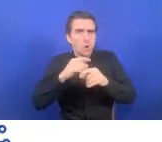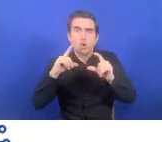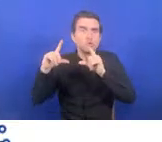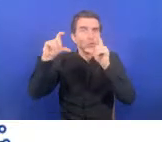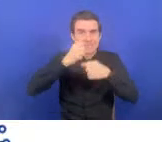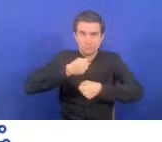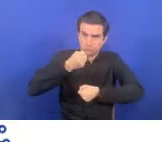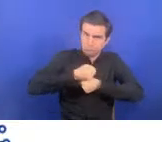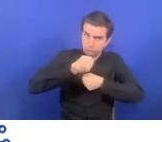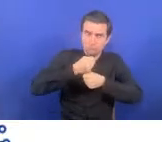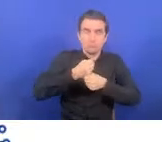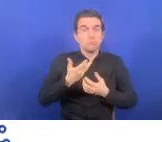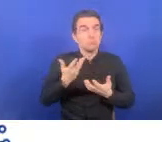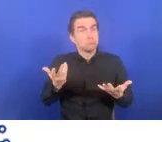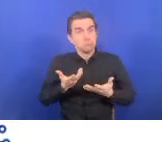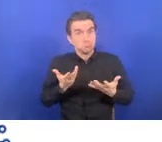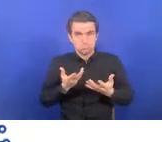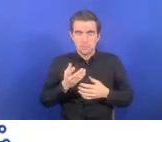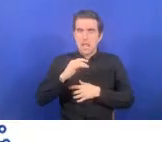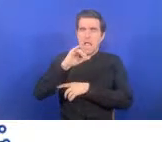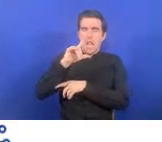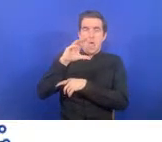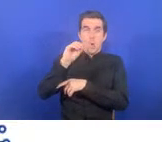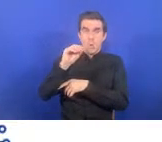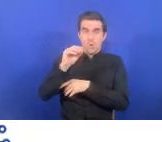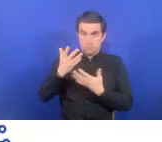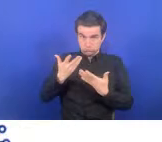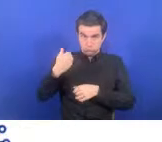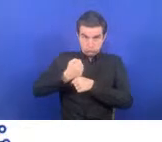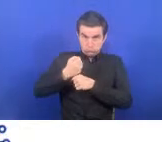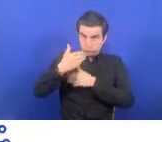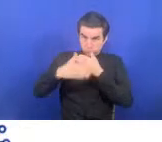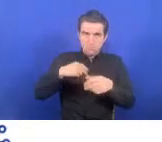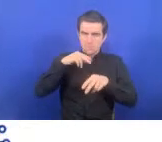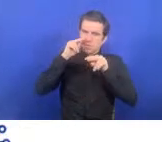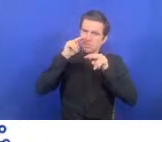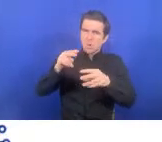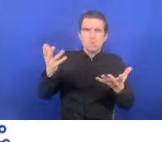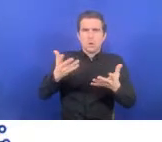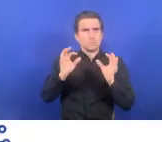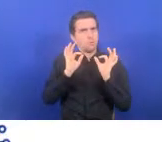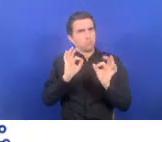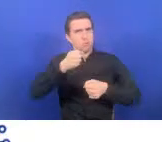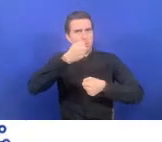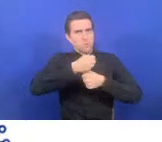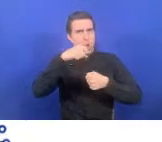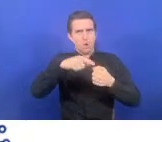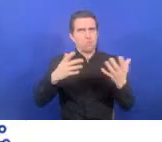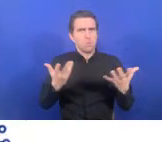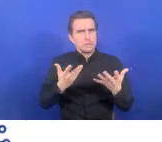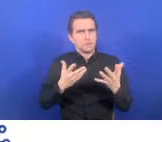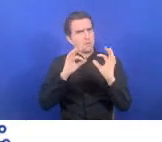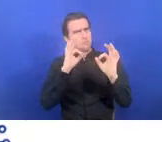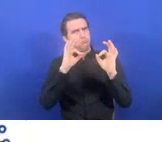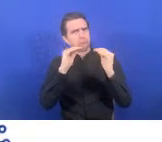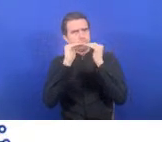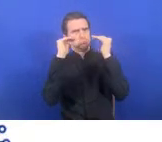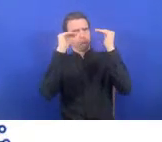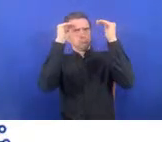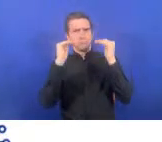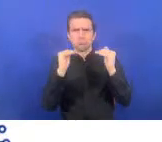In terms of entrepreneurship, where are the women? How is women's tourism entrepreneurship related